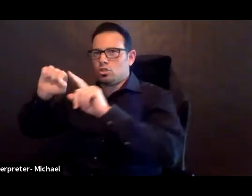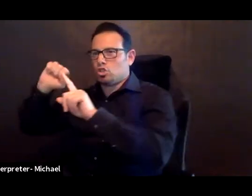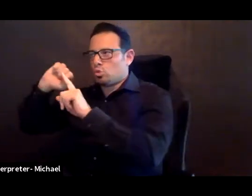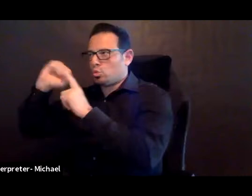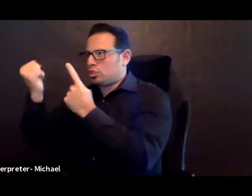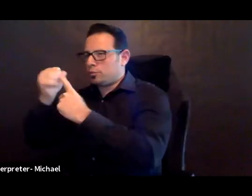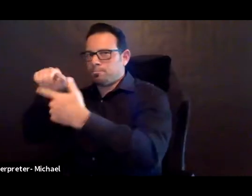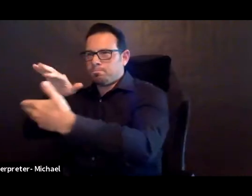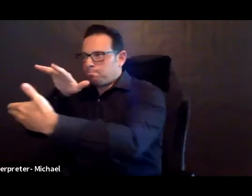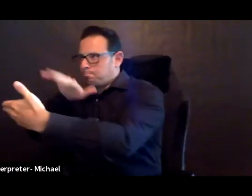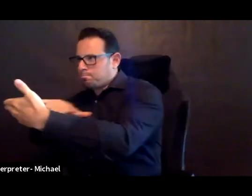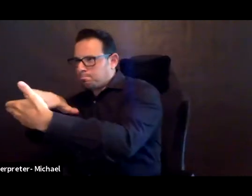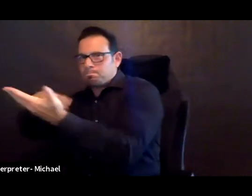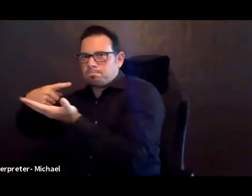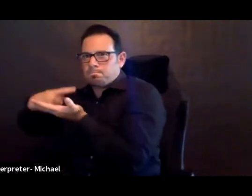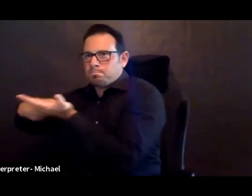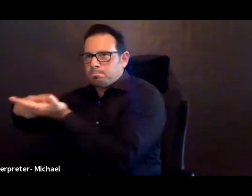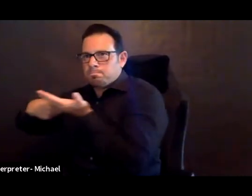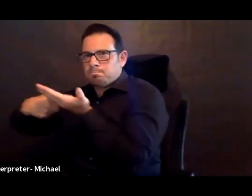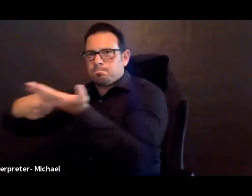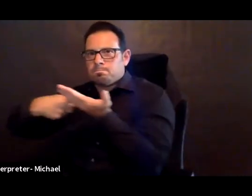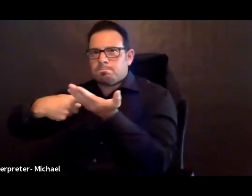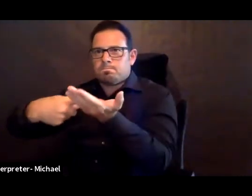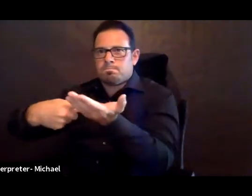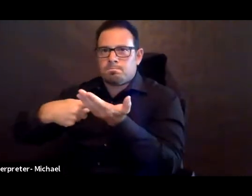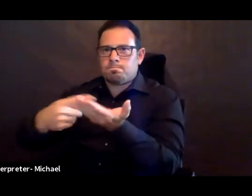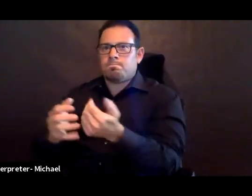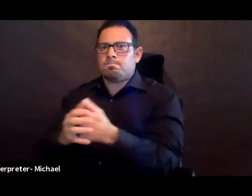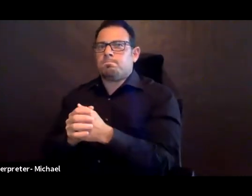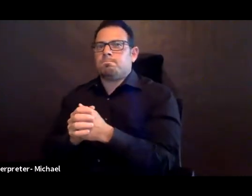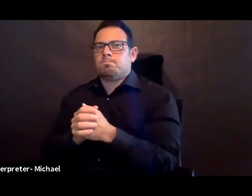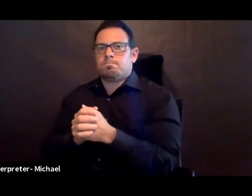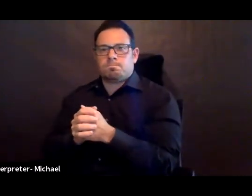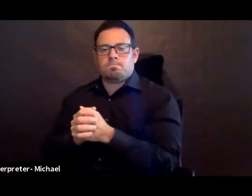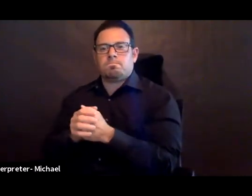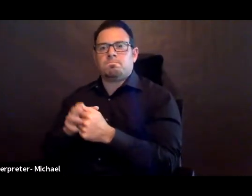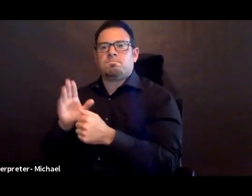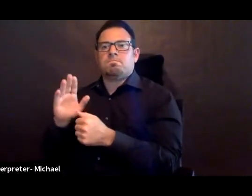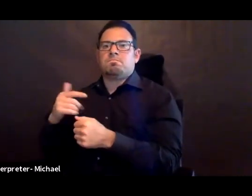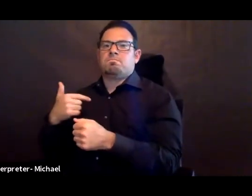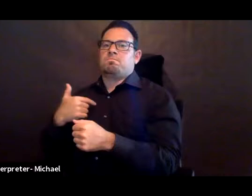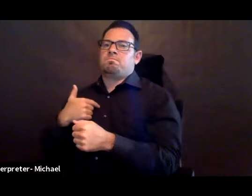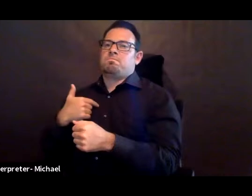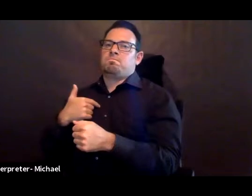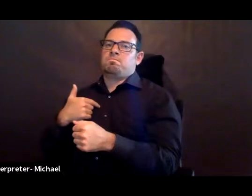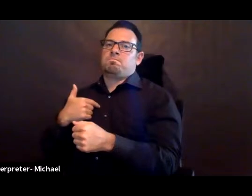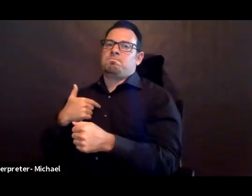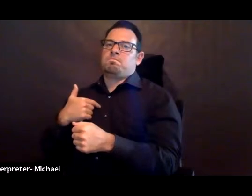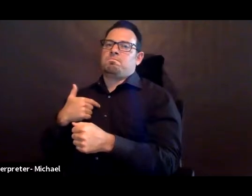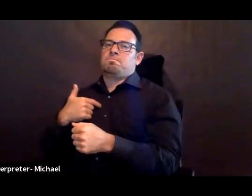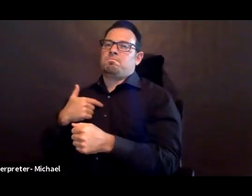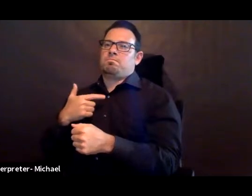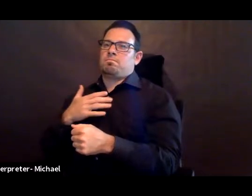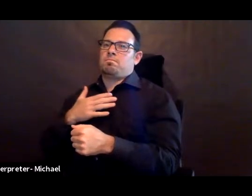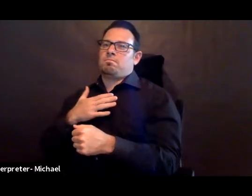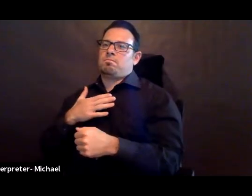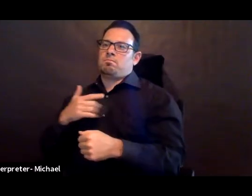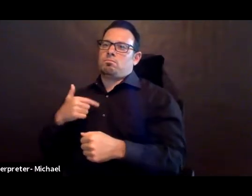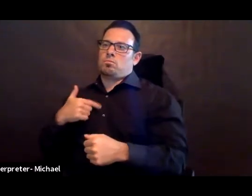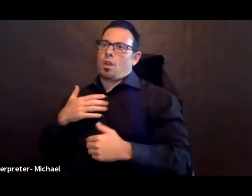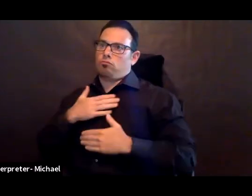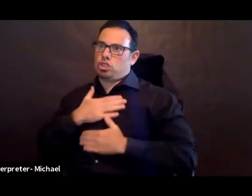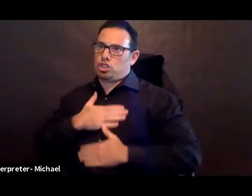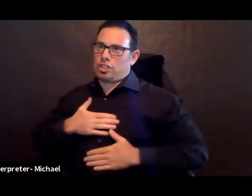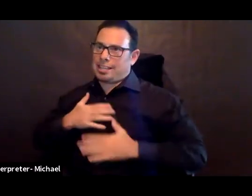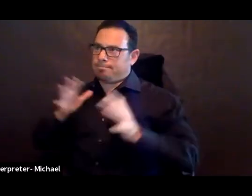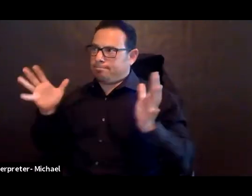look at, and we appreciate the leadership role that employers are taking in taking a look at this. Thank you. You all chopped up a